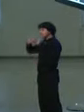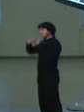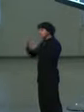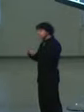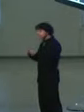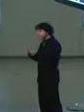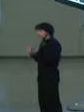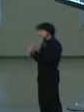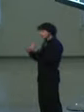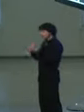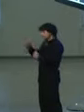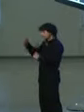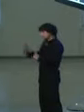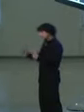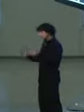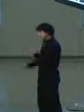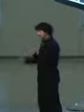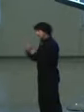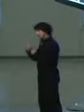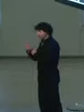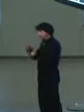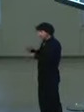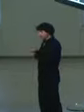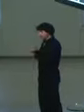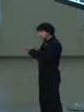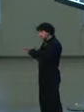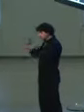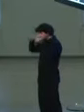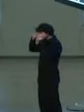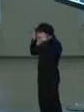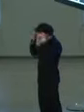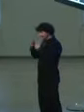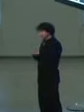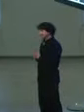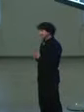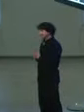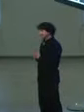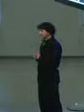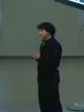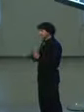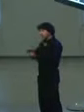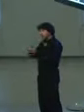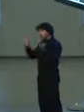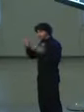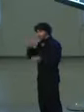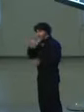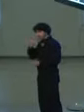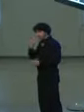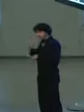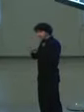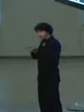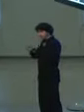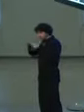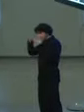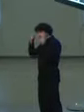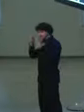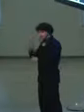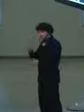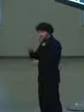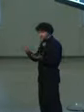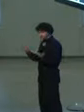Turtles started... Is everyone familiar with the franchise? Yeah. It started off with